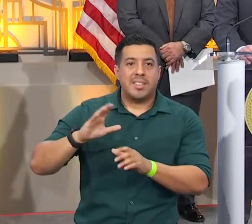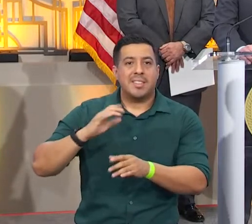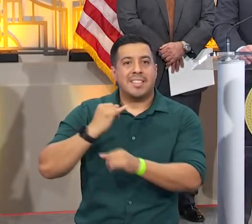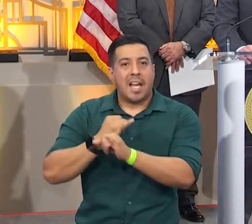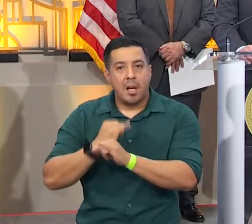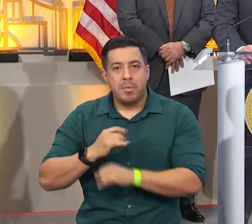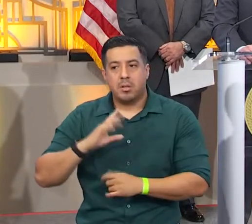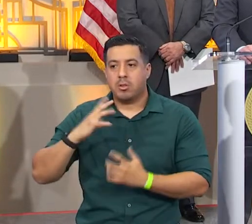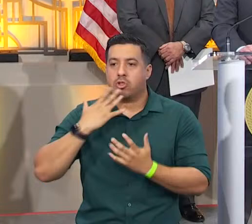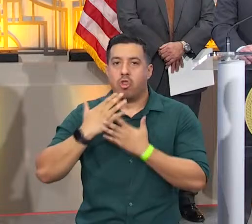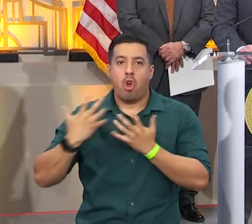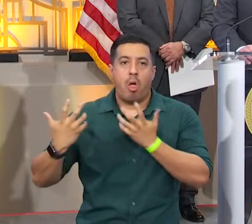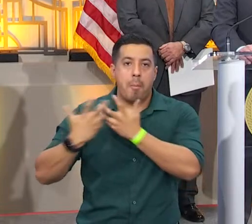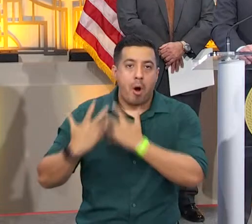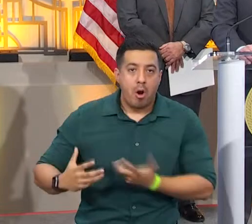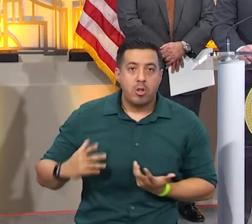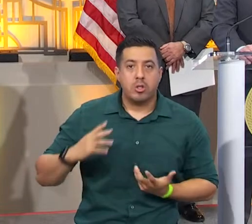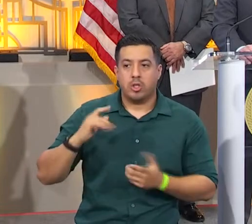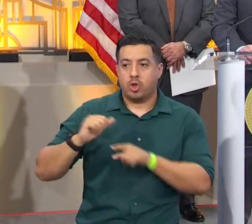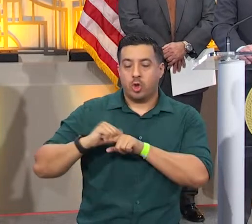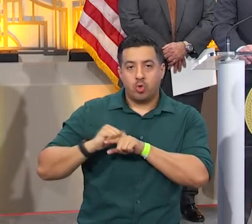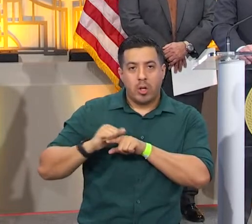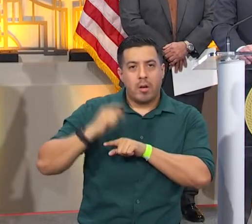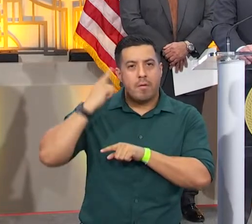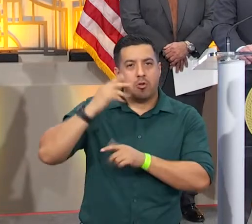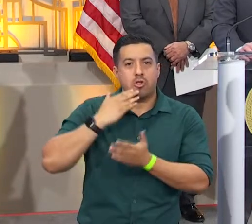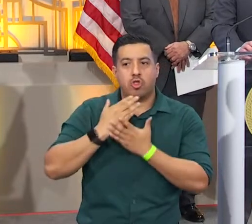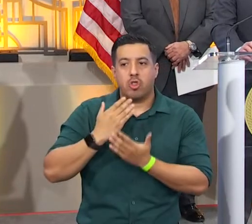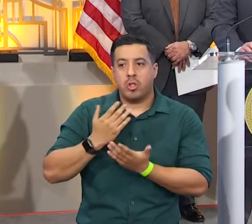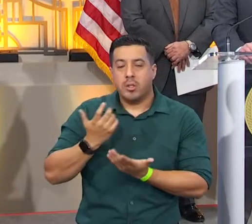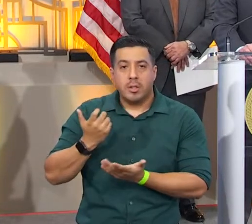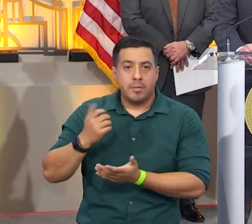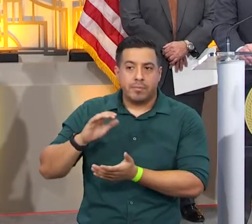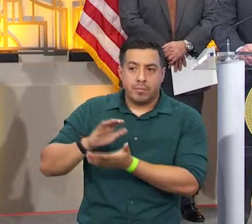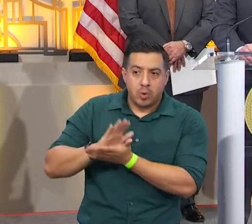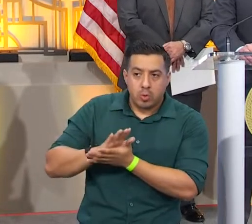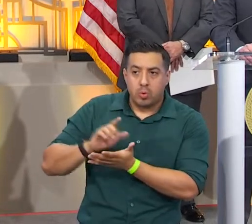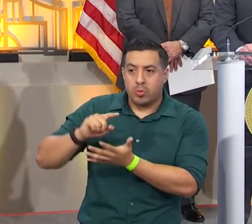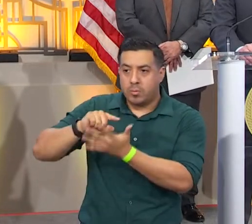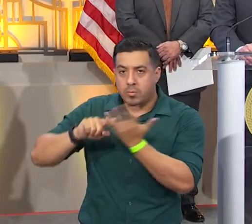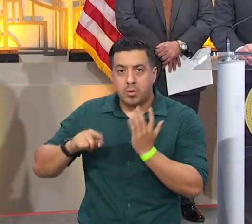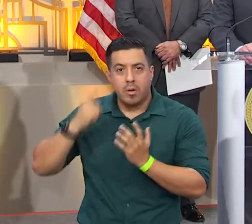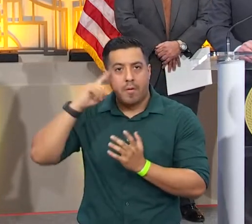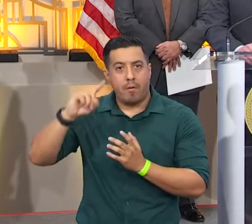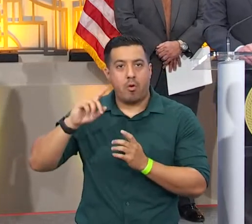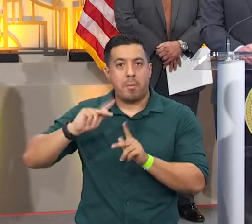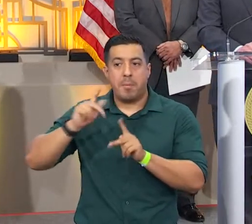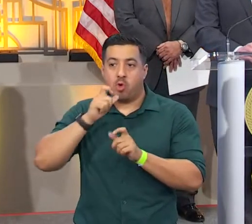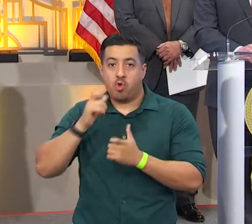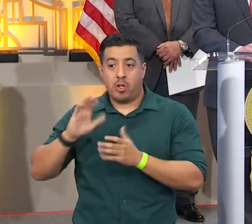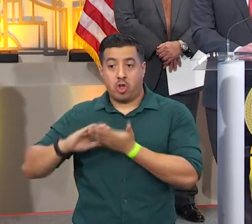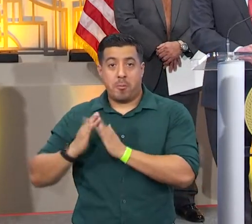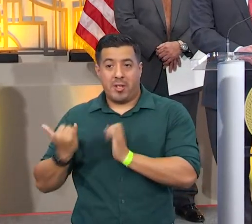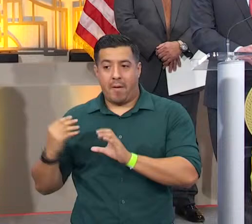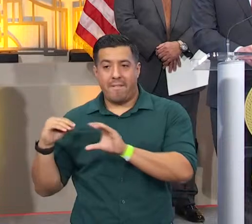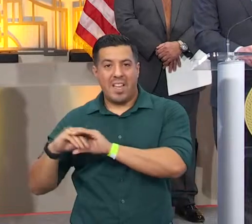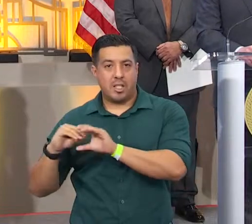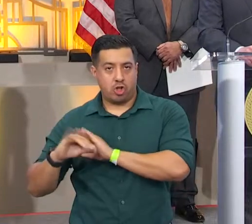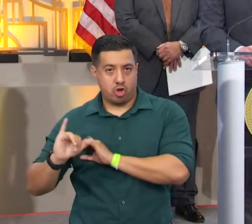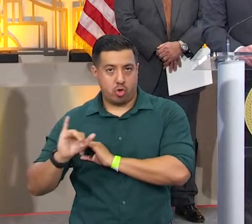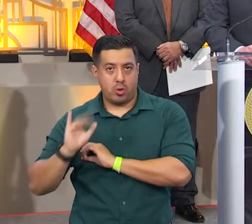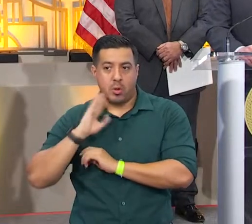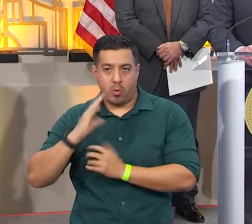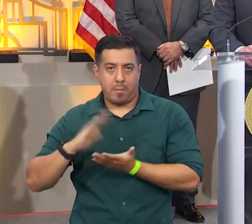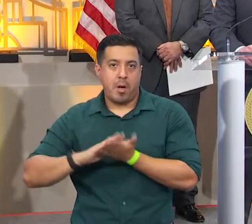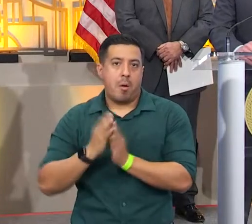industry partners, its world-class training and academic providers, and its far-sighted community investors are bearing fruit and will